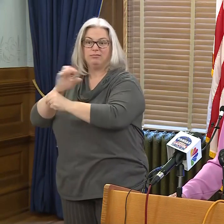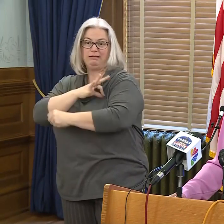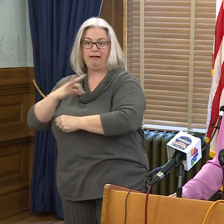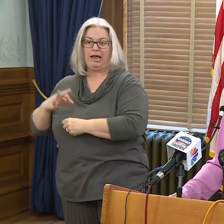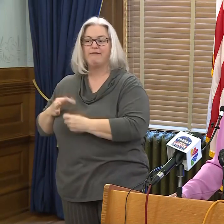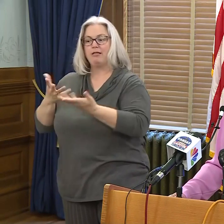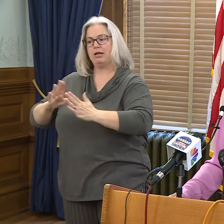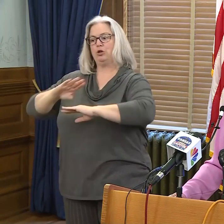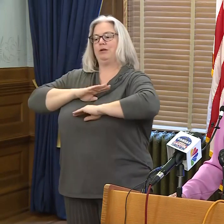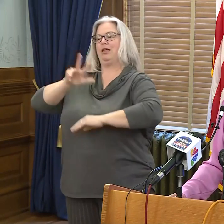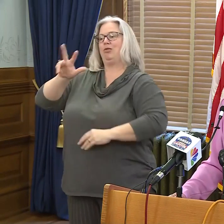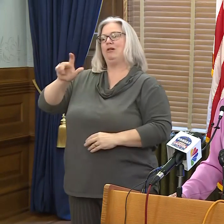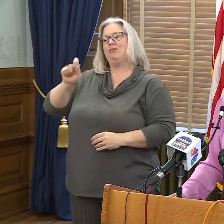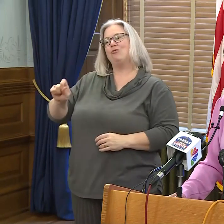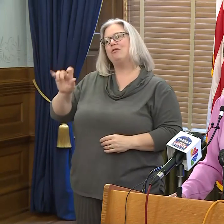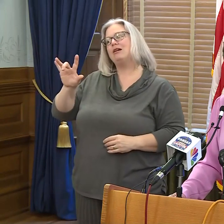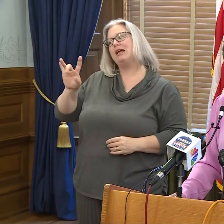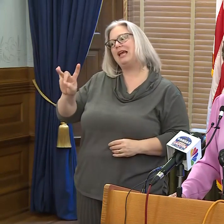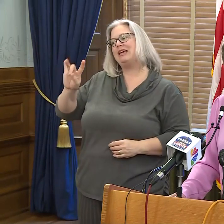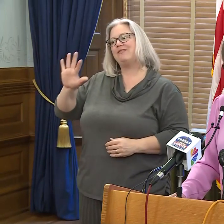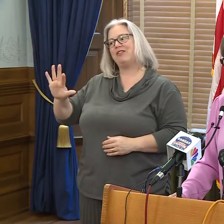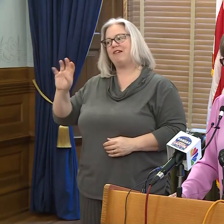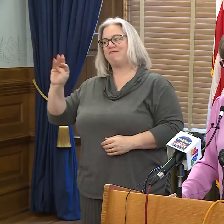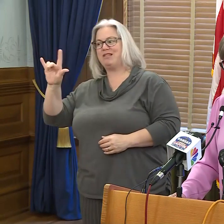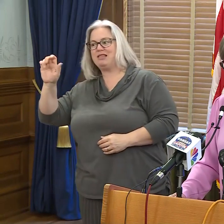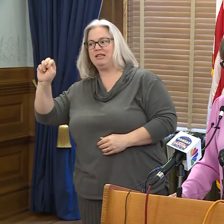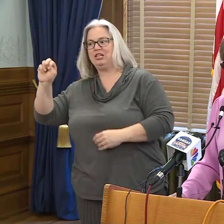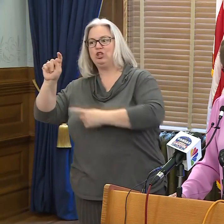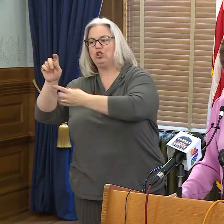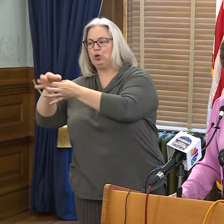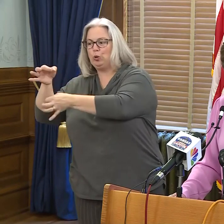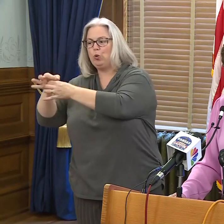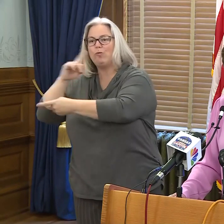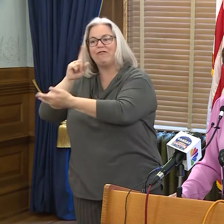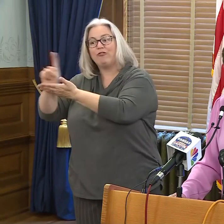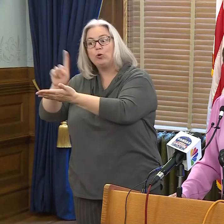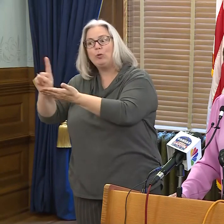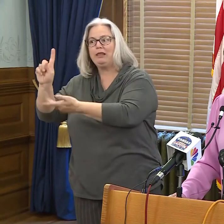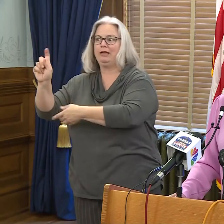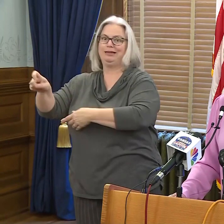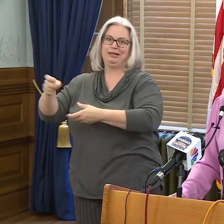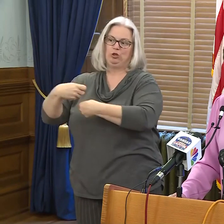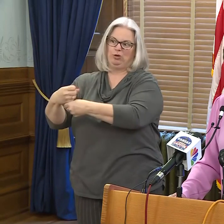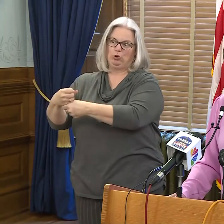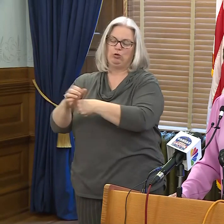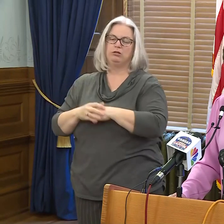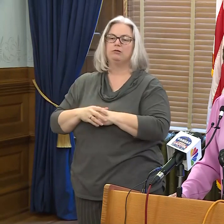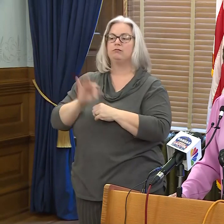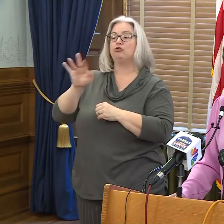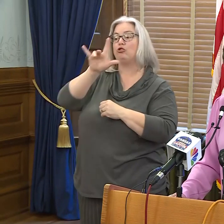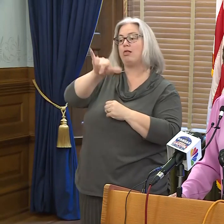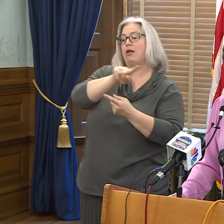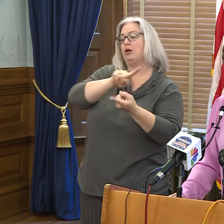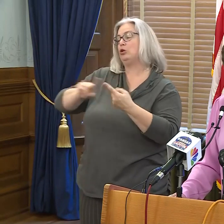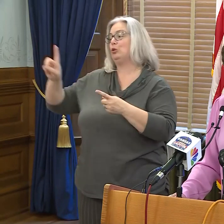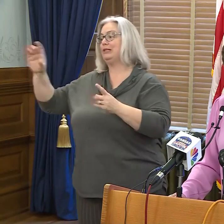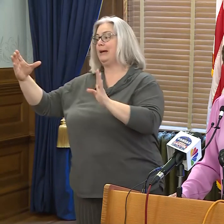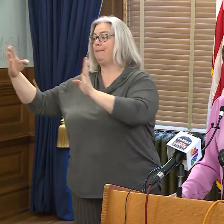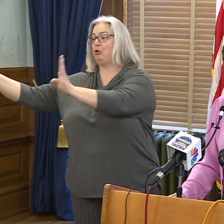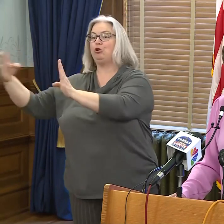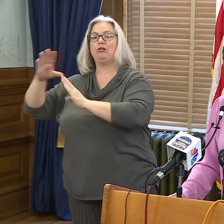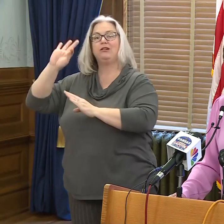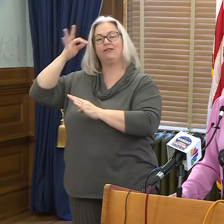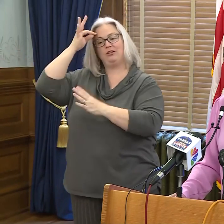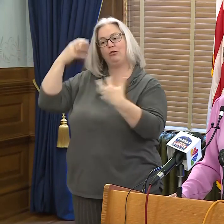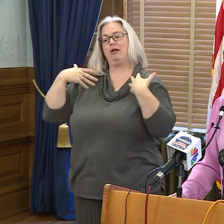the 3.85 million tubes per week that are needed. From July through December, Federal Health and